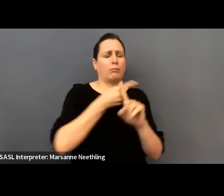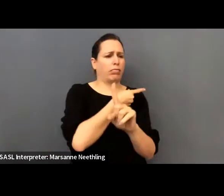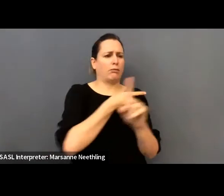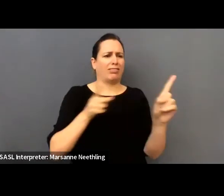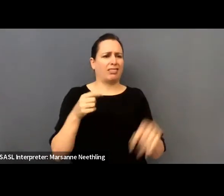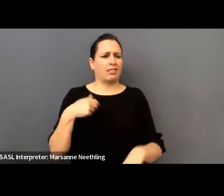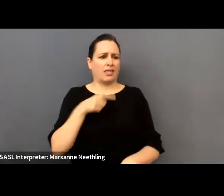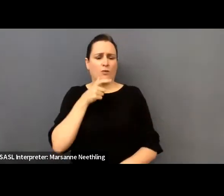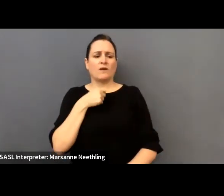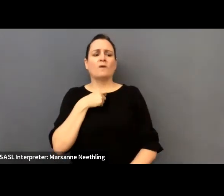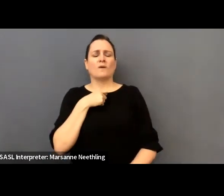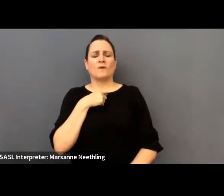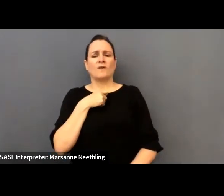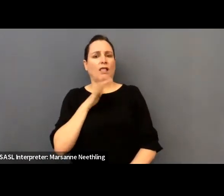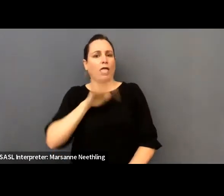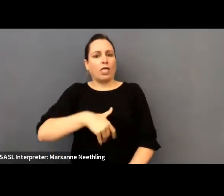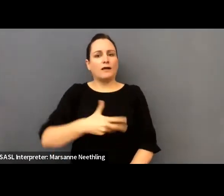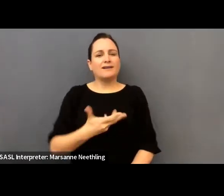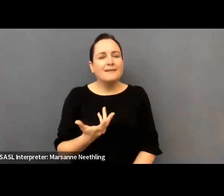call, you want to call it.